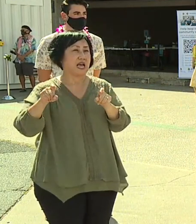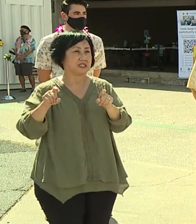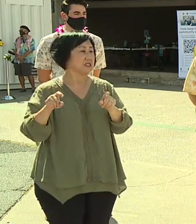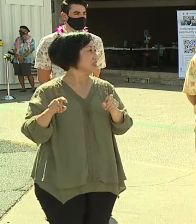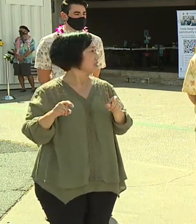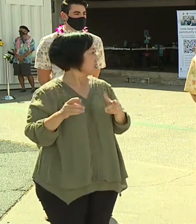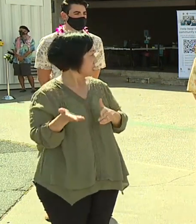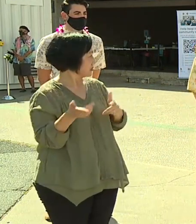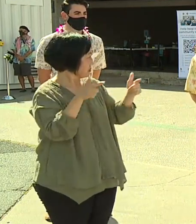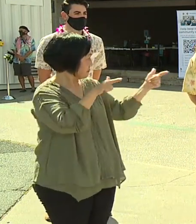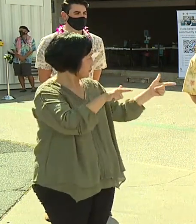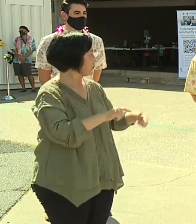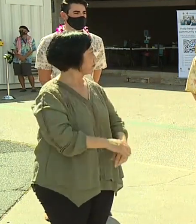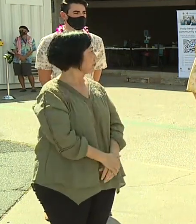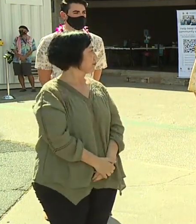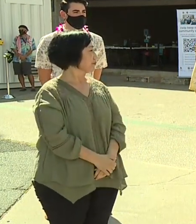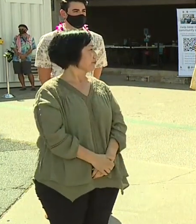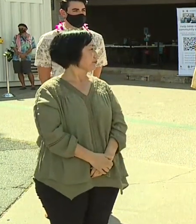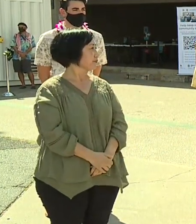that.